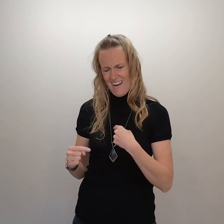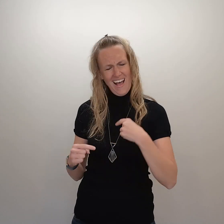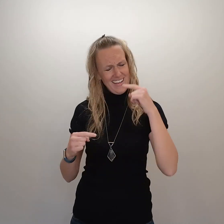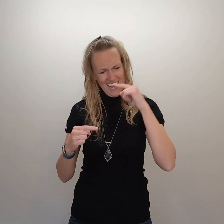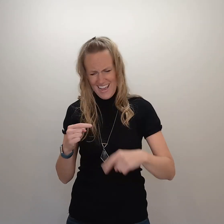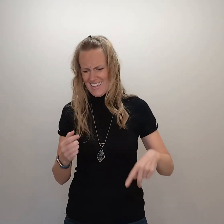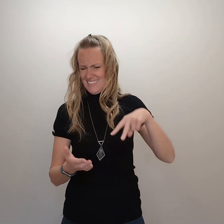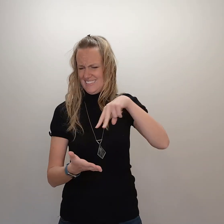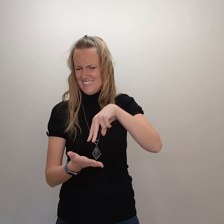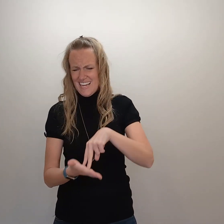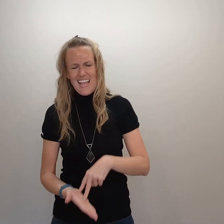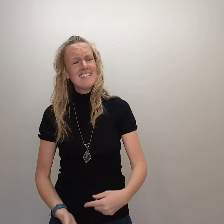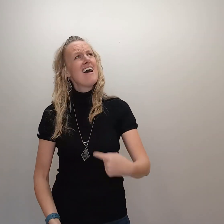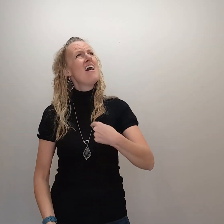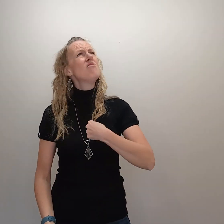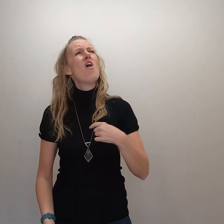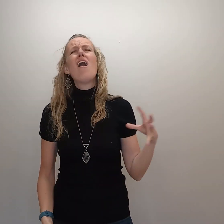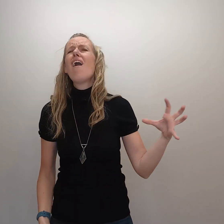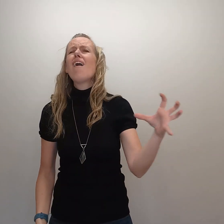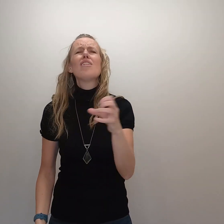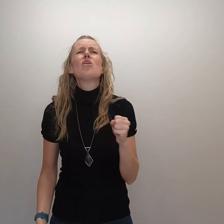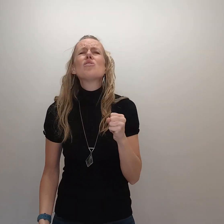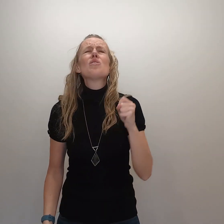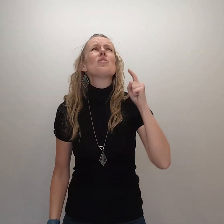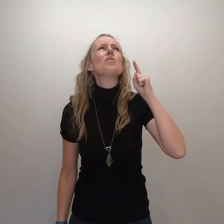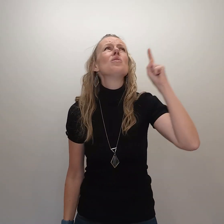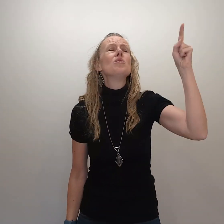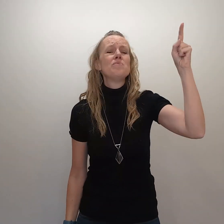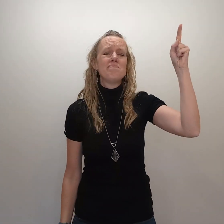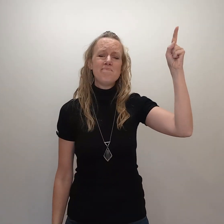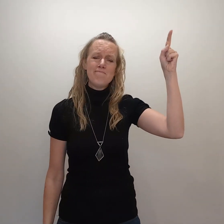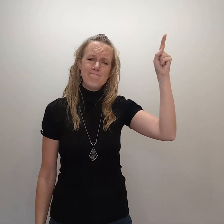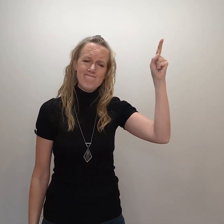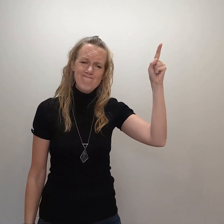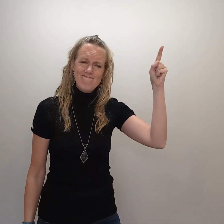when I cannot stand, I'll fall on you.